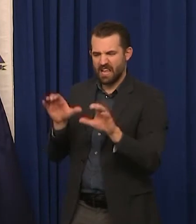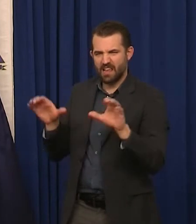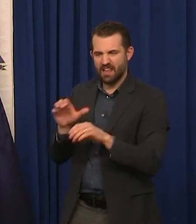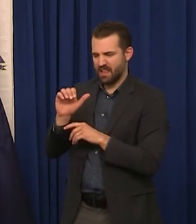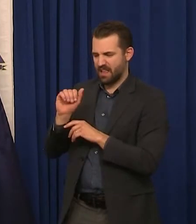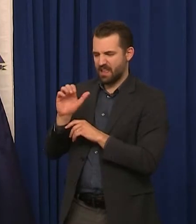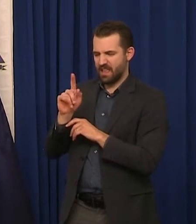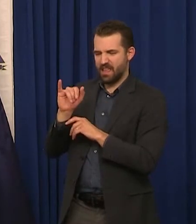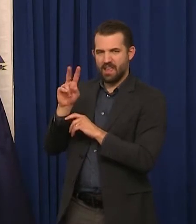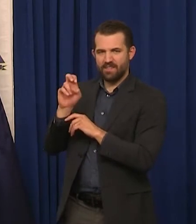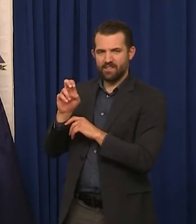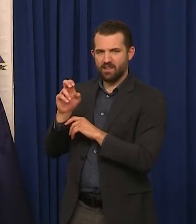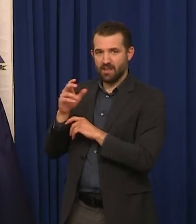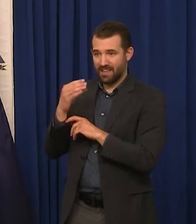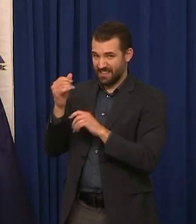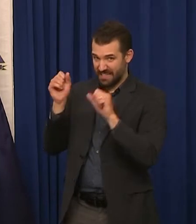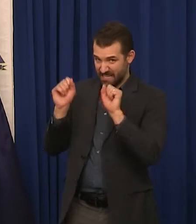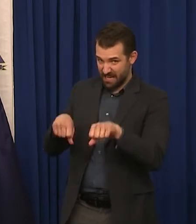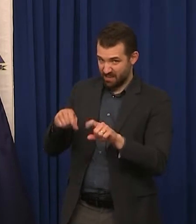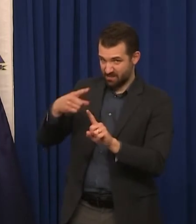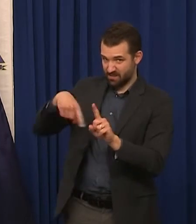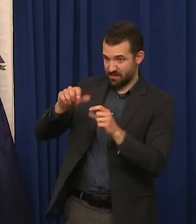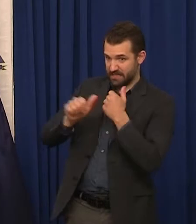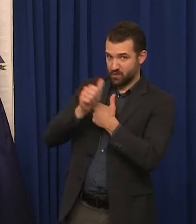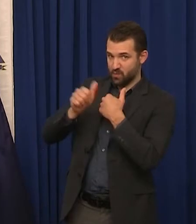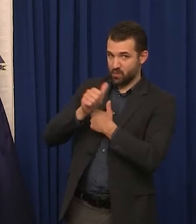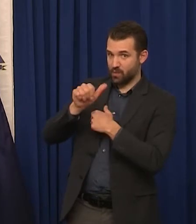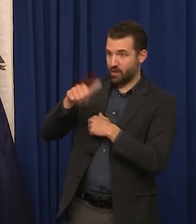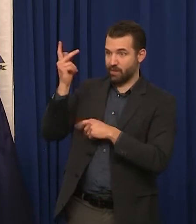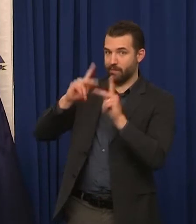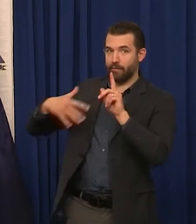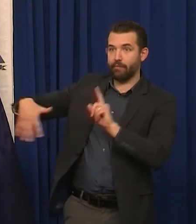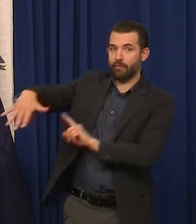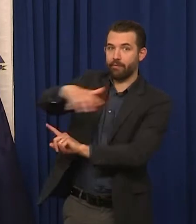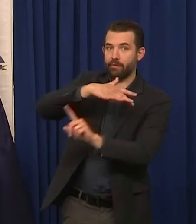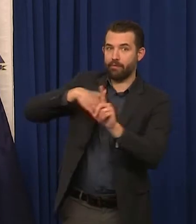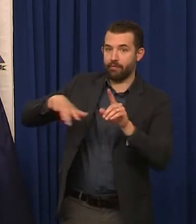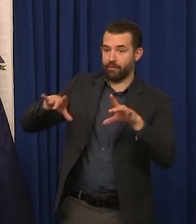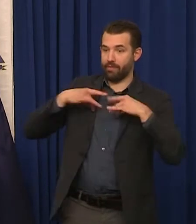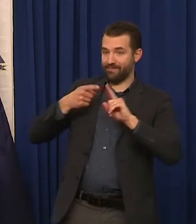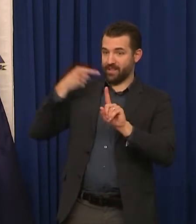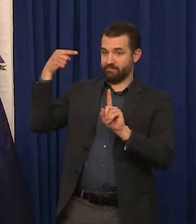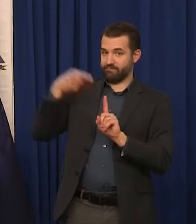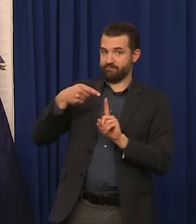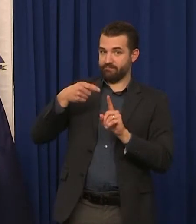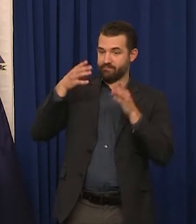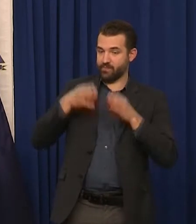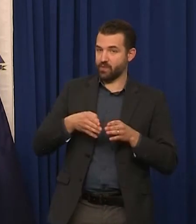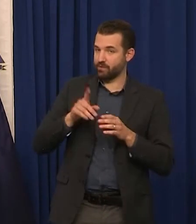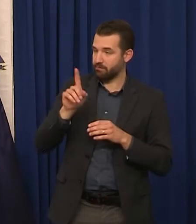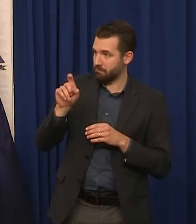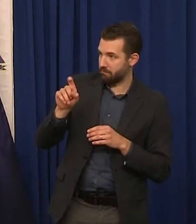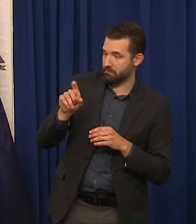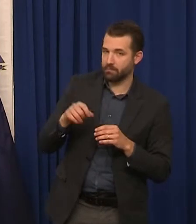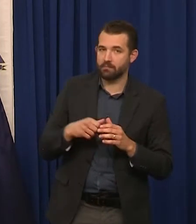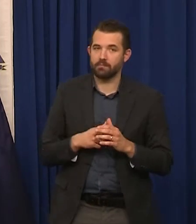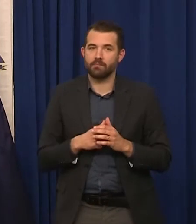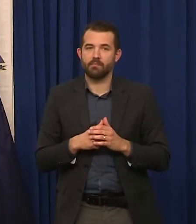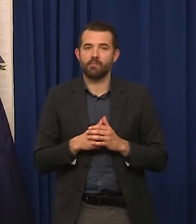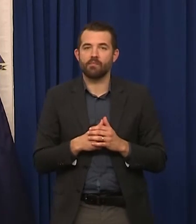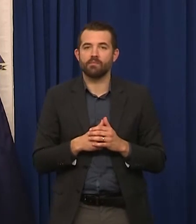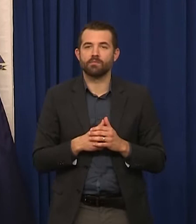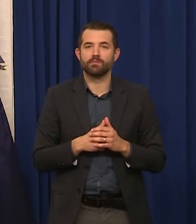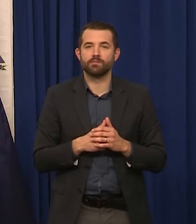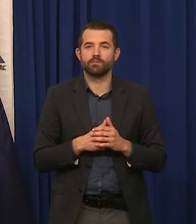contagious? Okay. So Megan's questions are about what do we mean by recovery? And what is it,